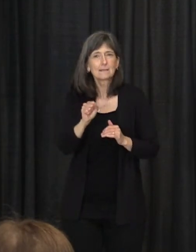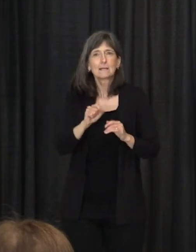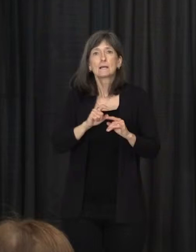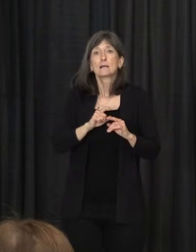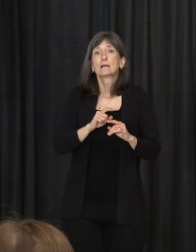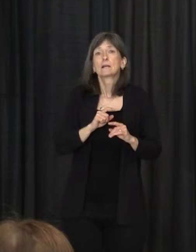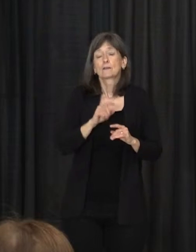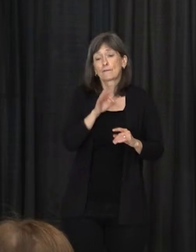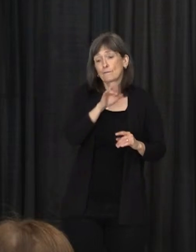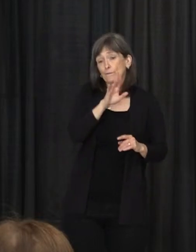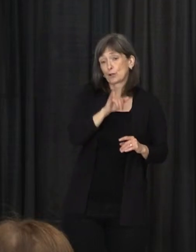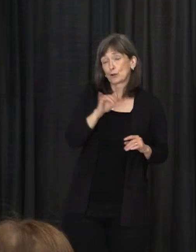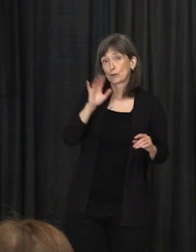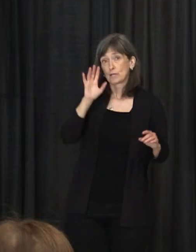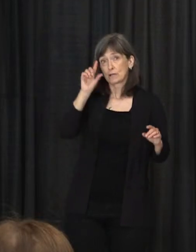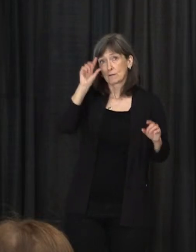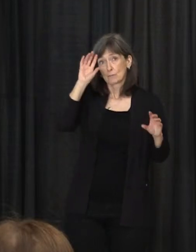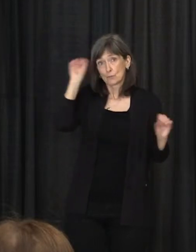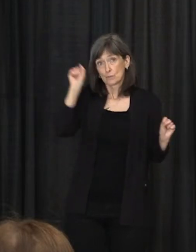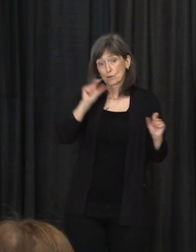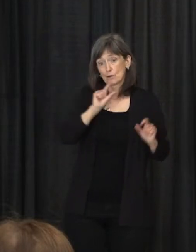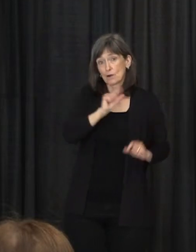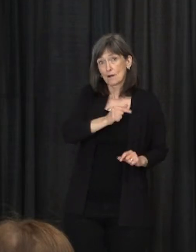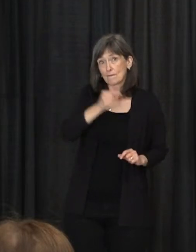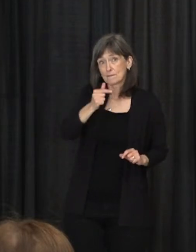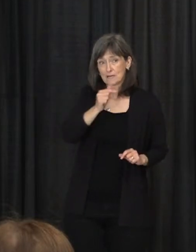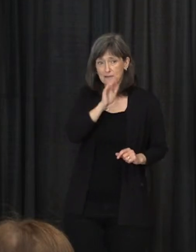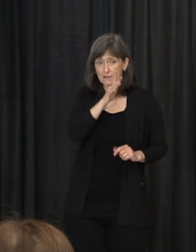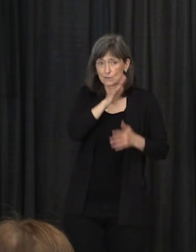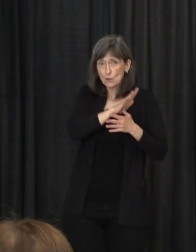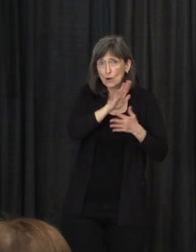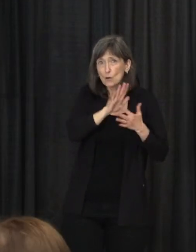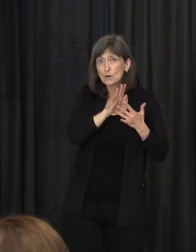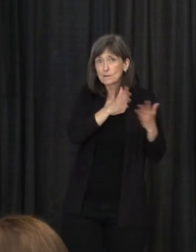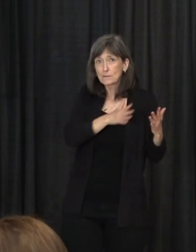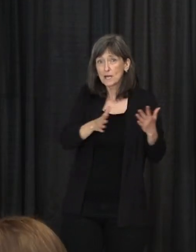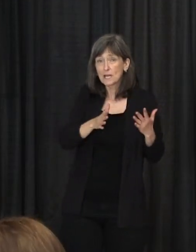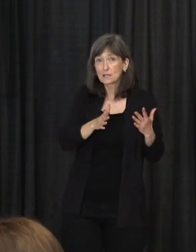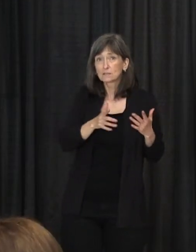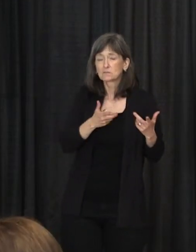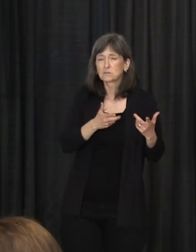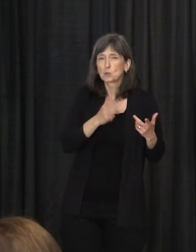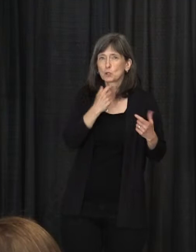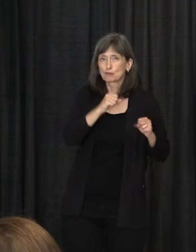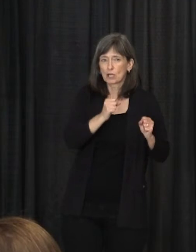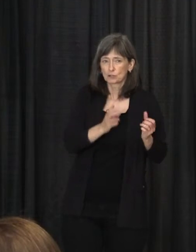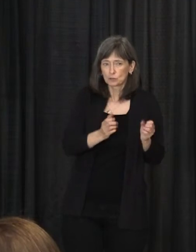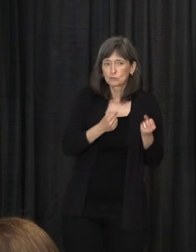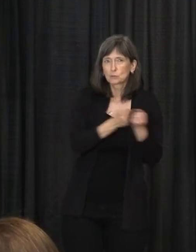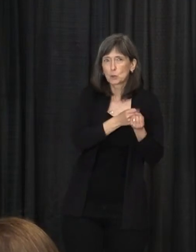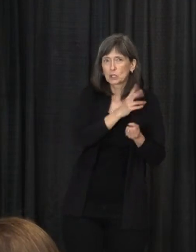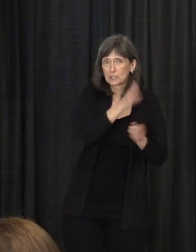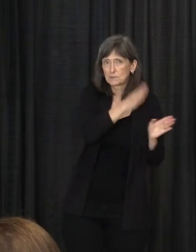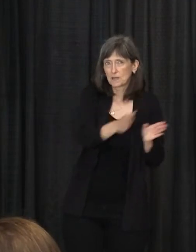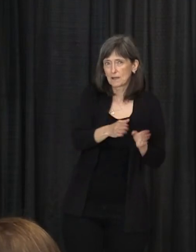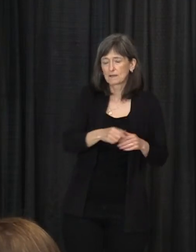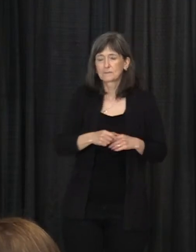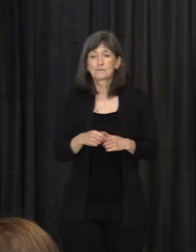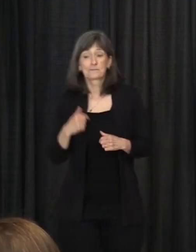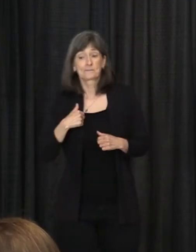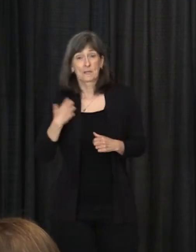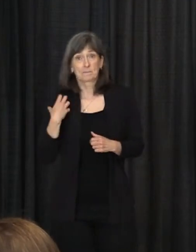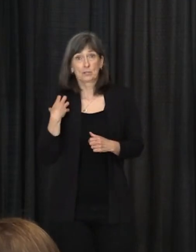policies, plans, and priorities. As minister responsible for immigration and multiculturalism, I can say to